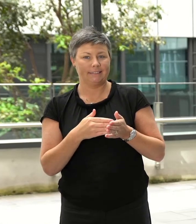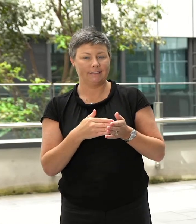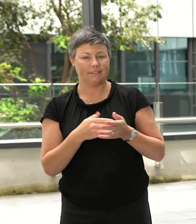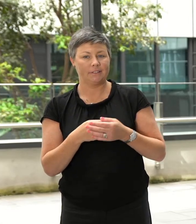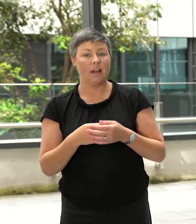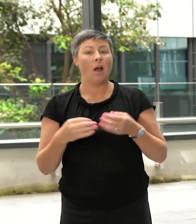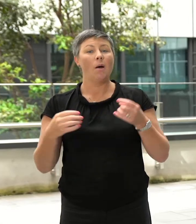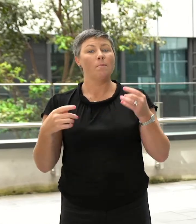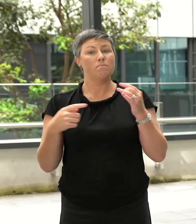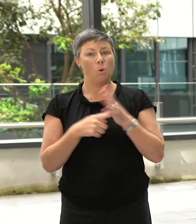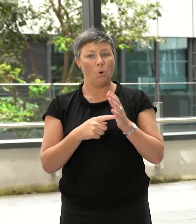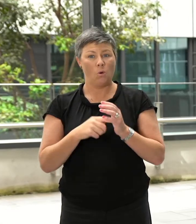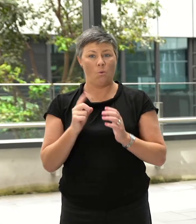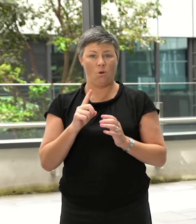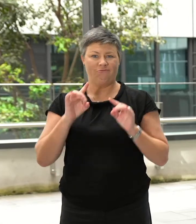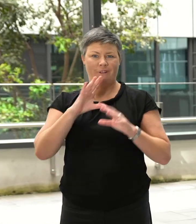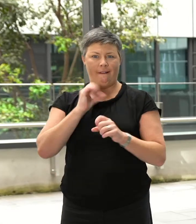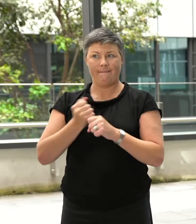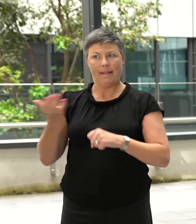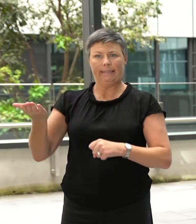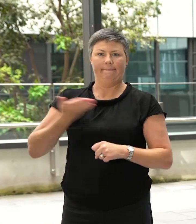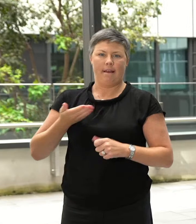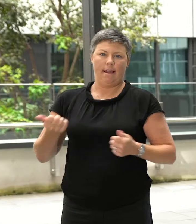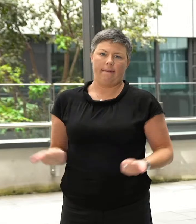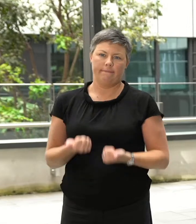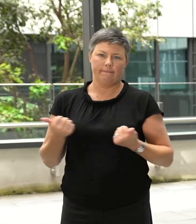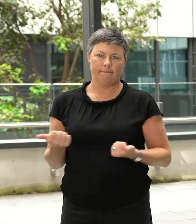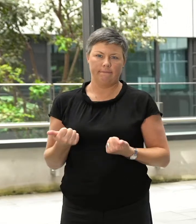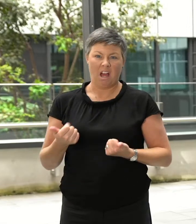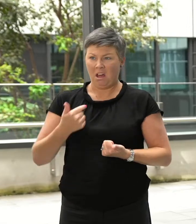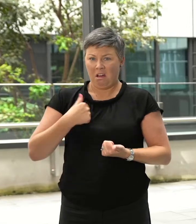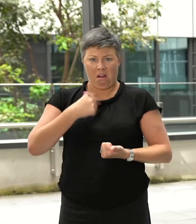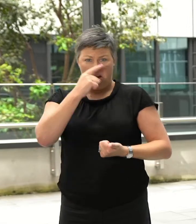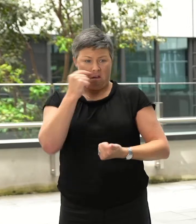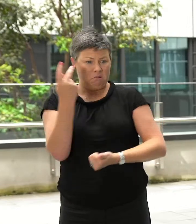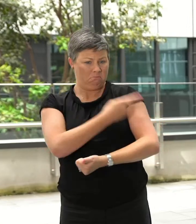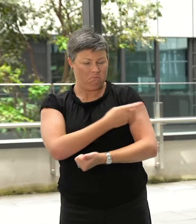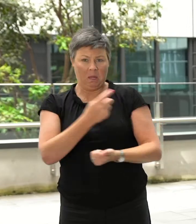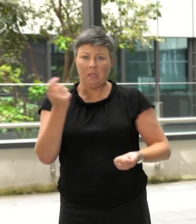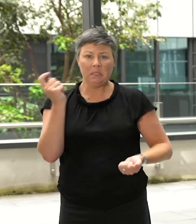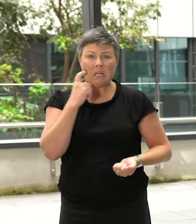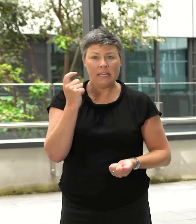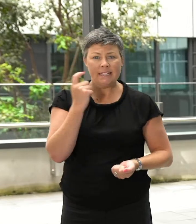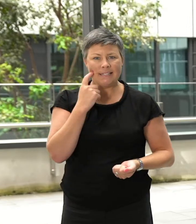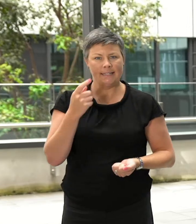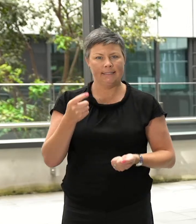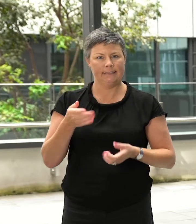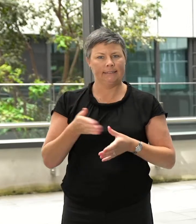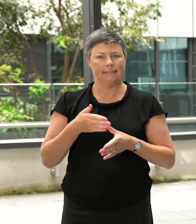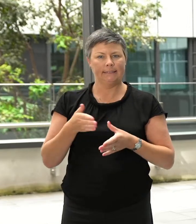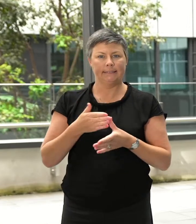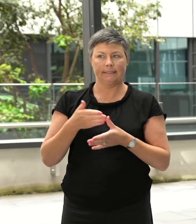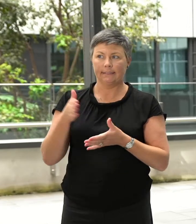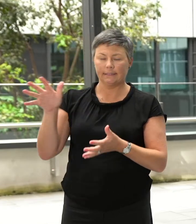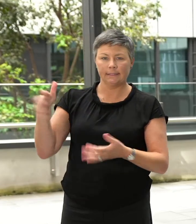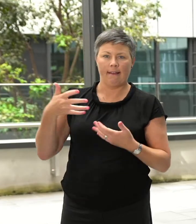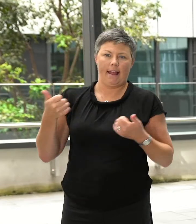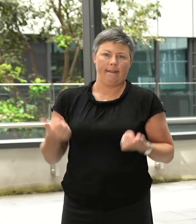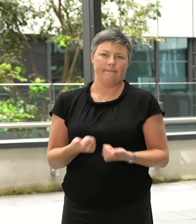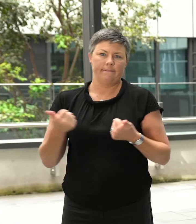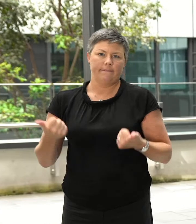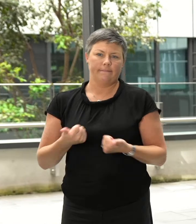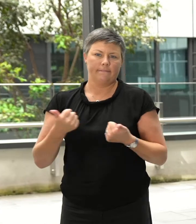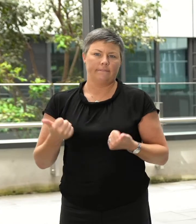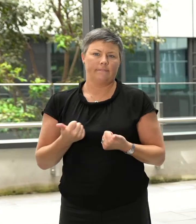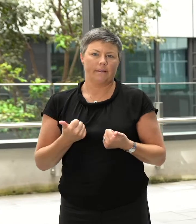that we get the supply from the Commonwealth. So we can administer the dosage, but we need to make sure that we have got certainty of